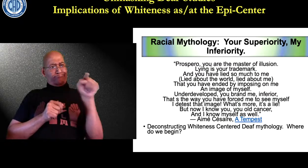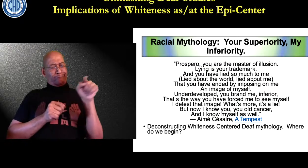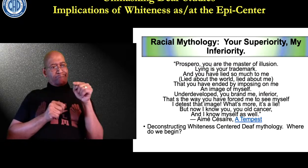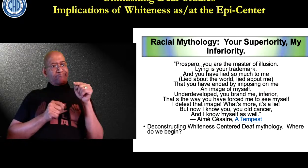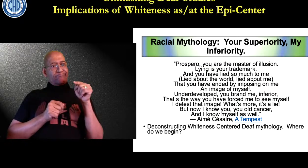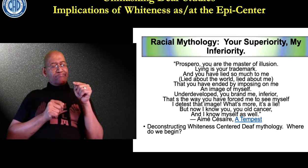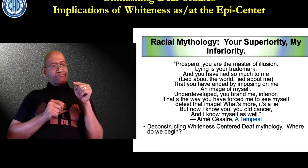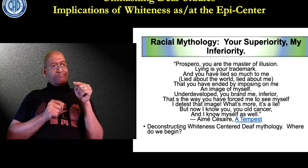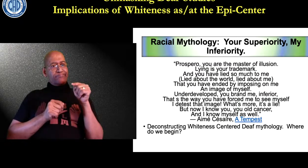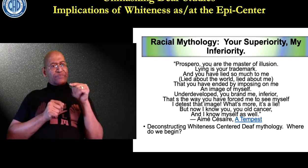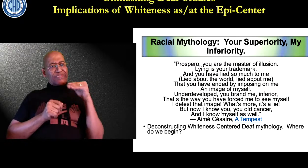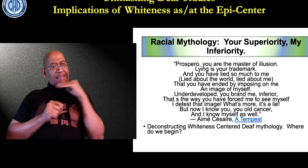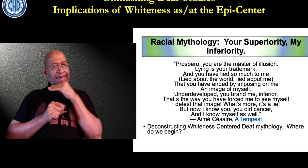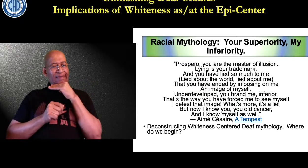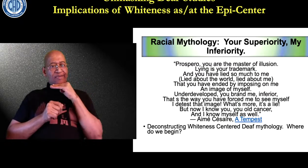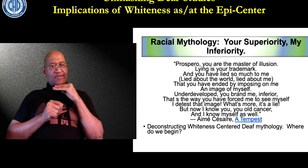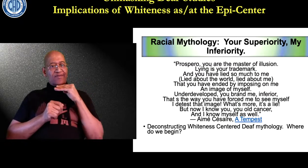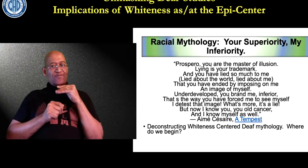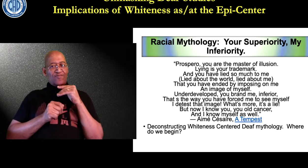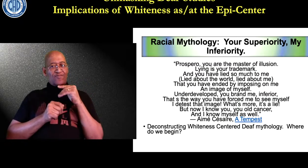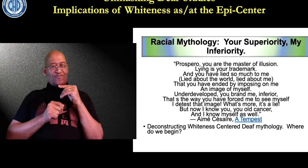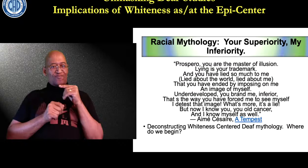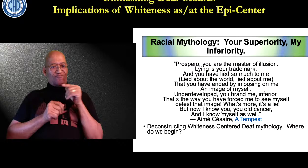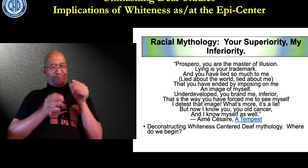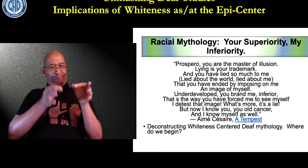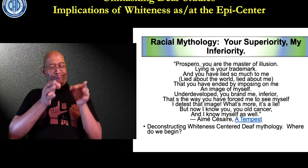is talking